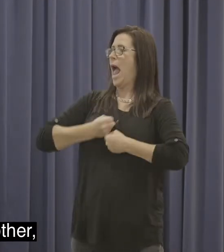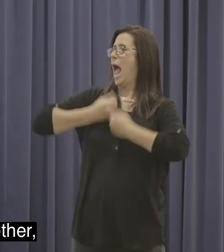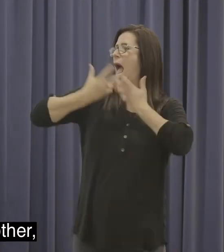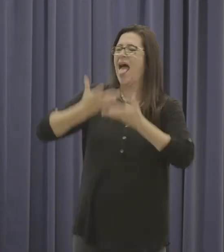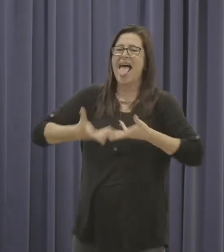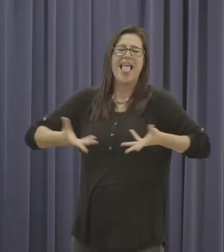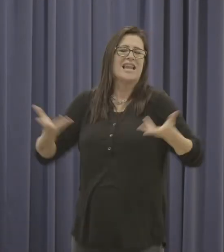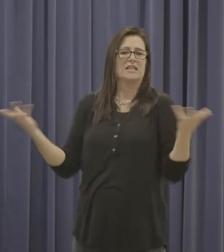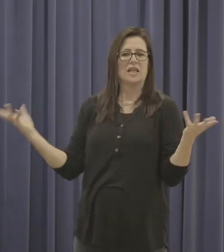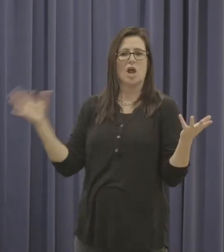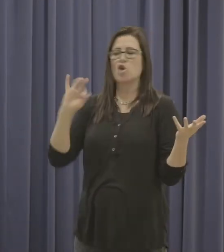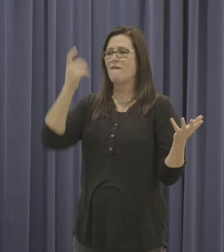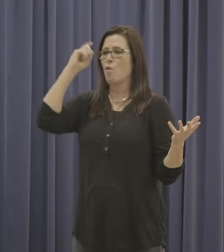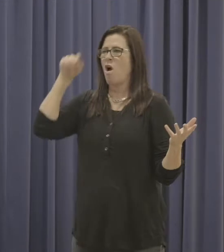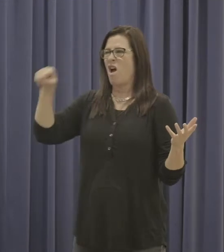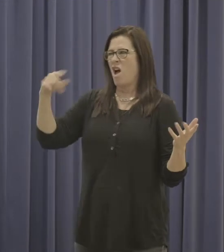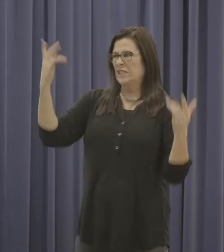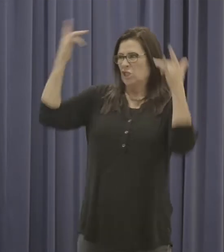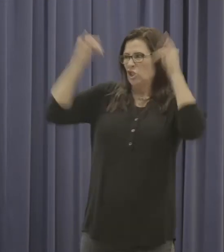other without fear of judgment.